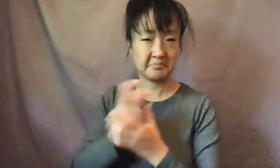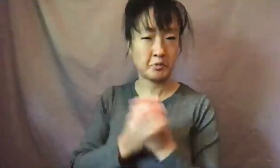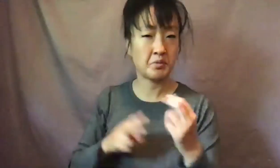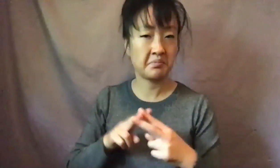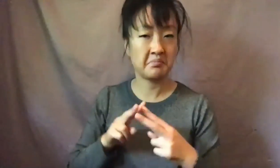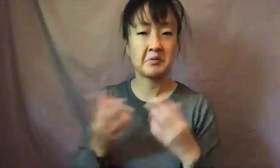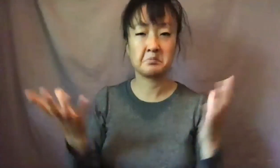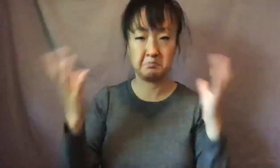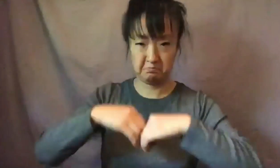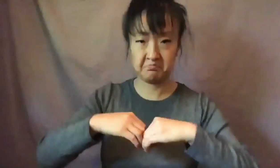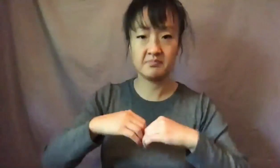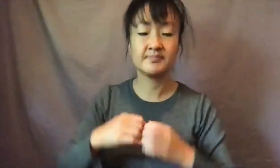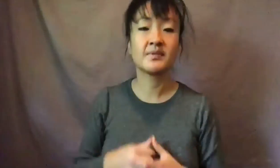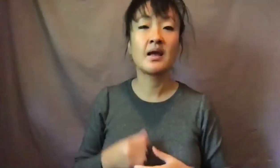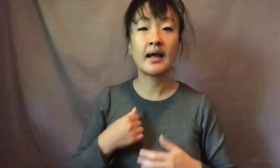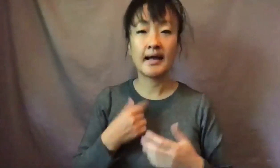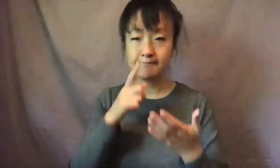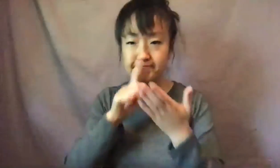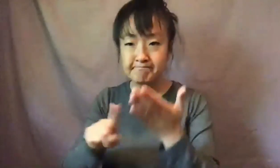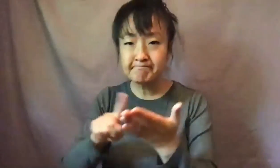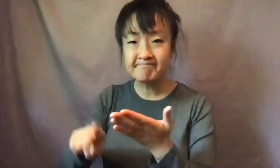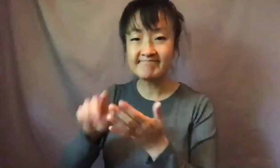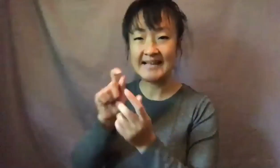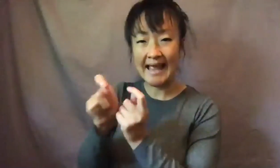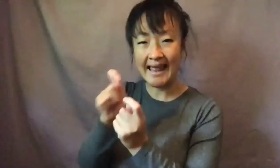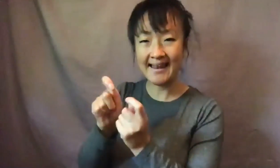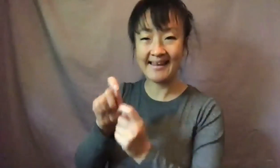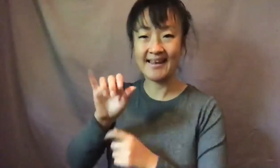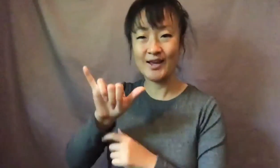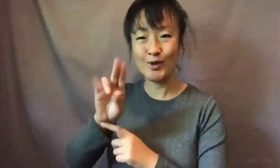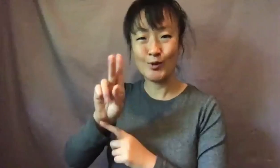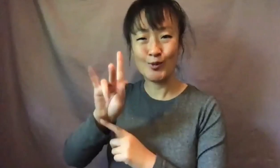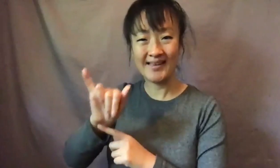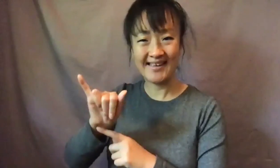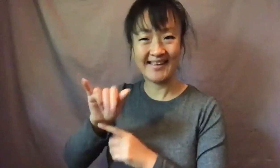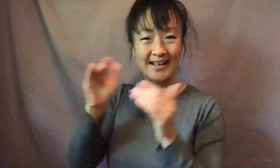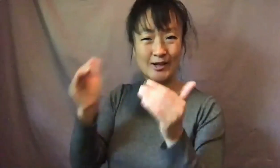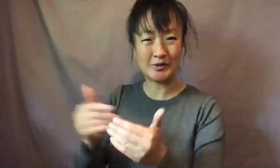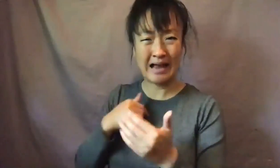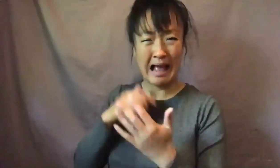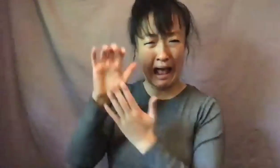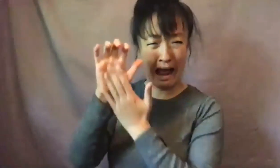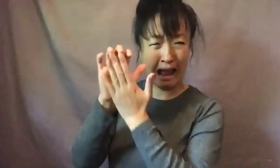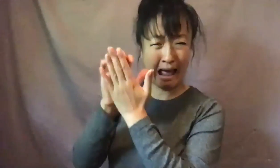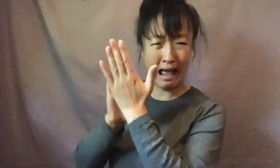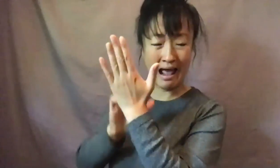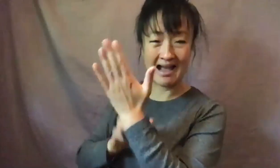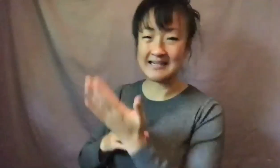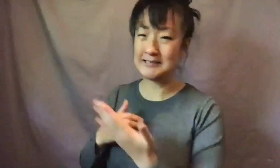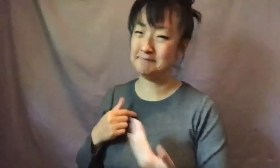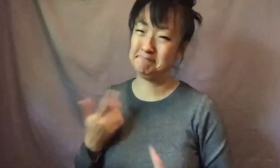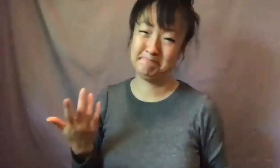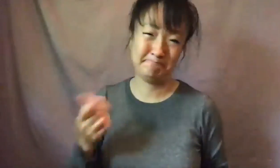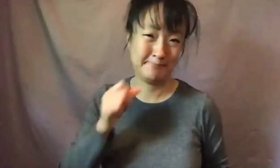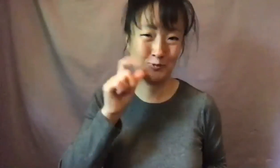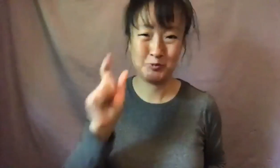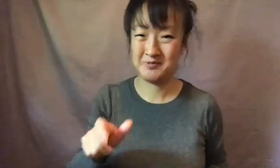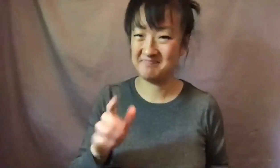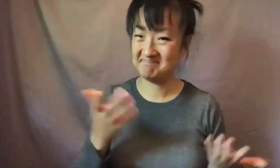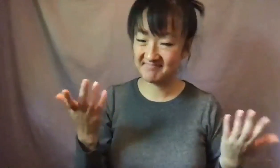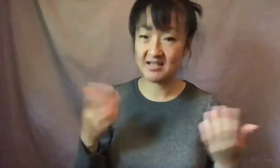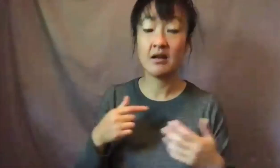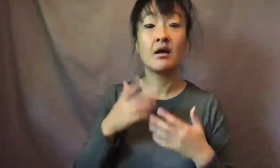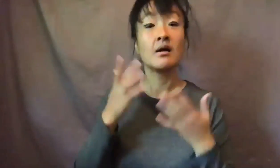was editing Yuki's introduction for me, and I was like, do I need to put all that information? I don't, but I thought what was